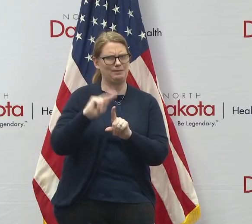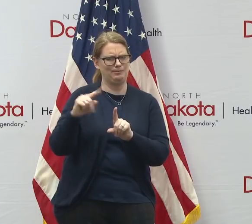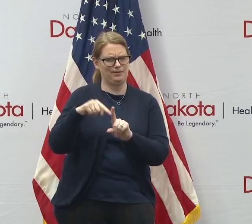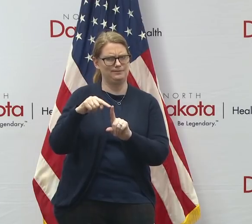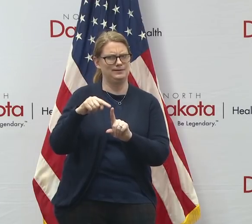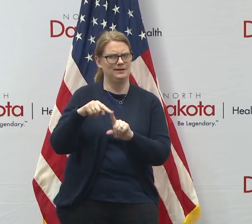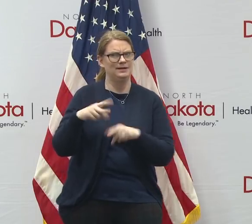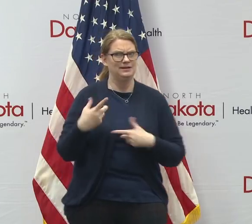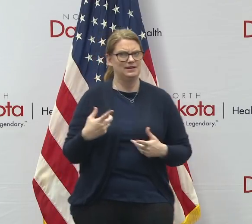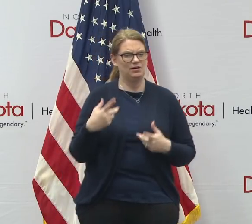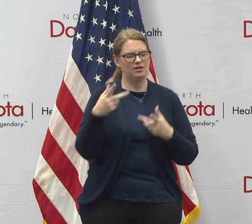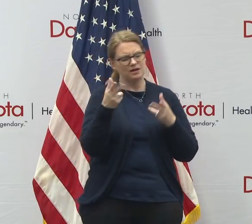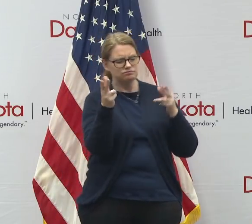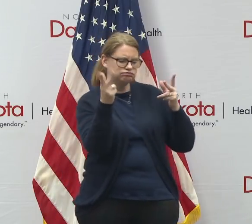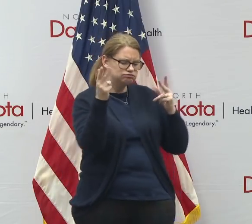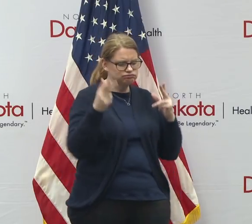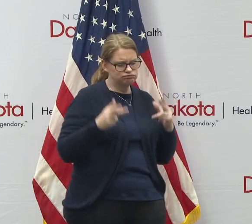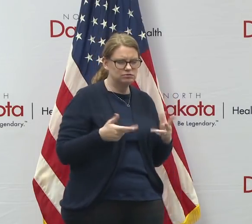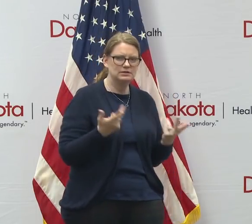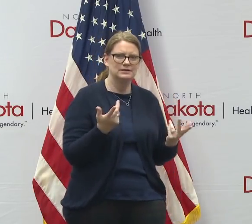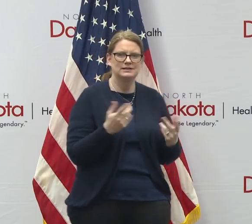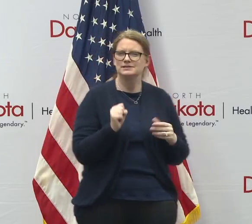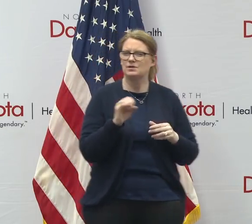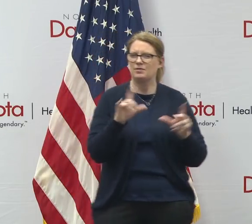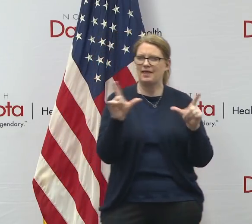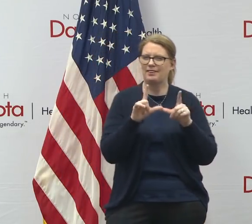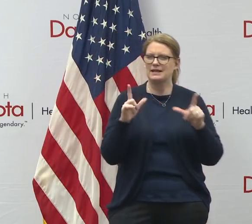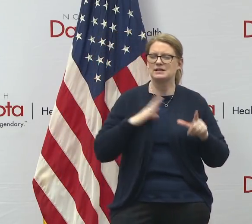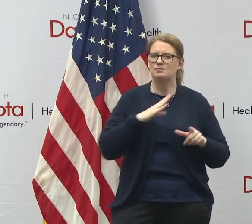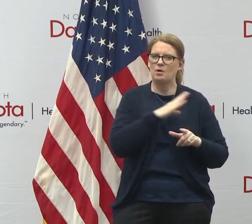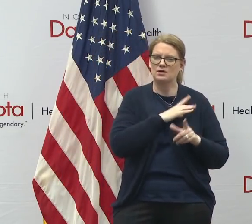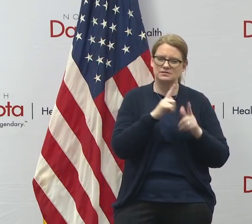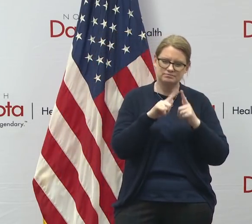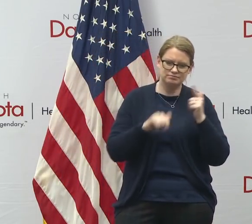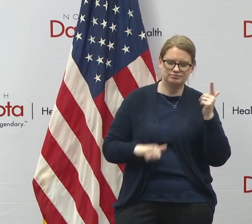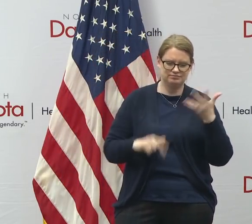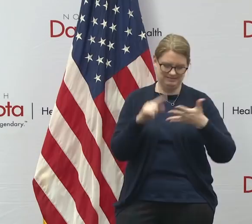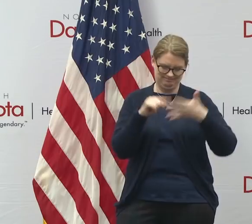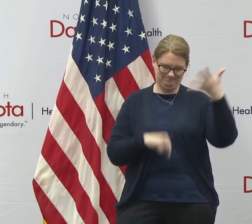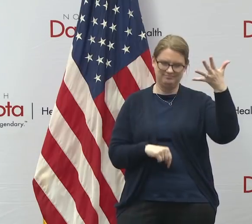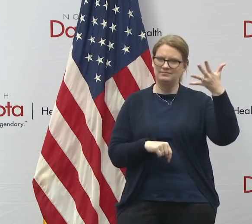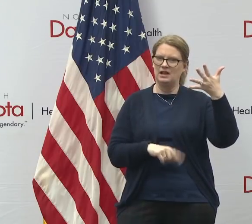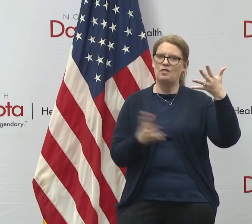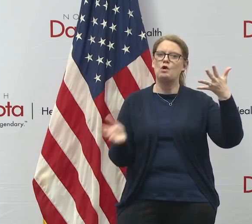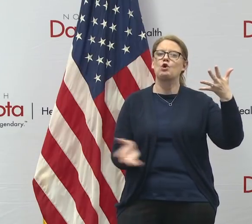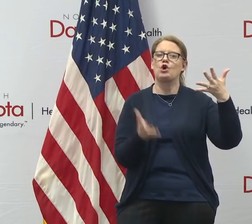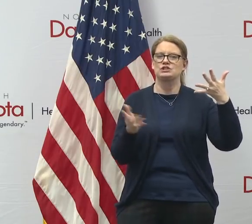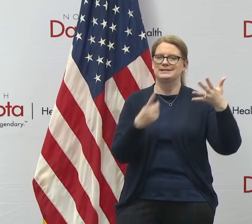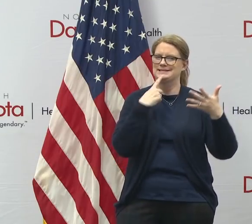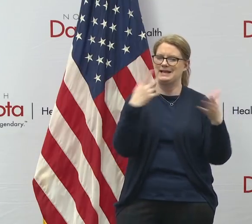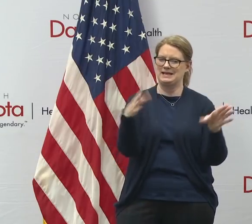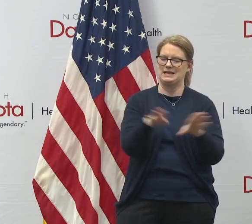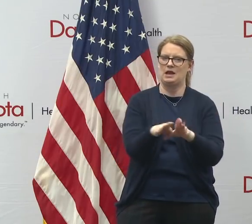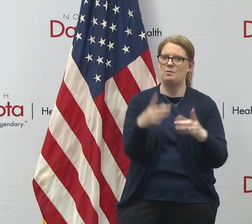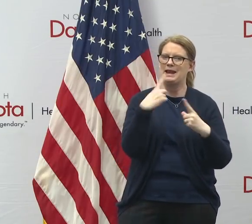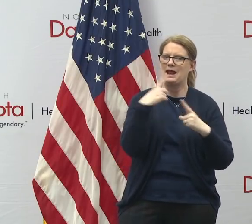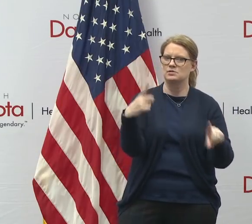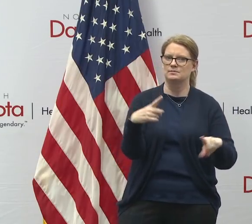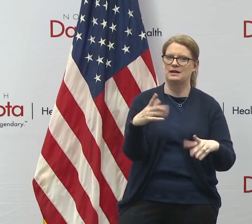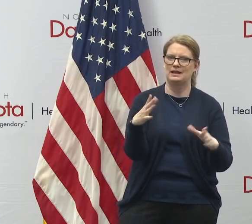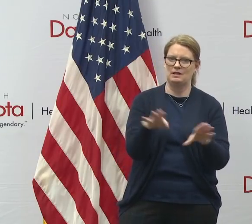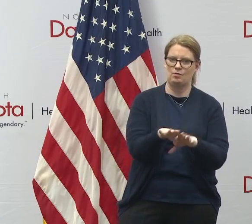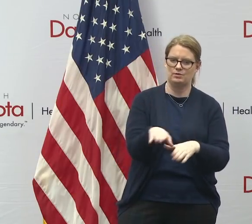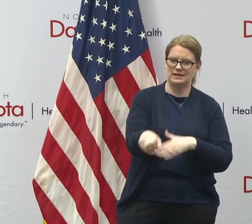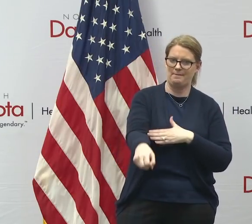that's why the industry, the associations, the license boards, we're all encouraging for us to do this. Do it now. We make the announcement, make